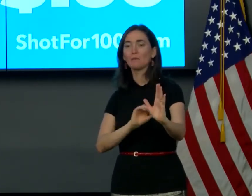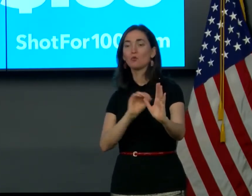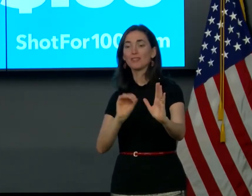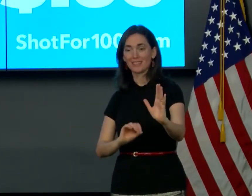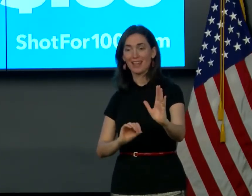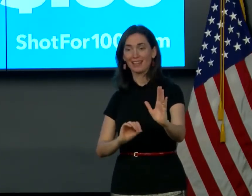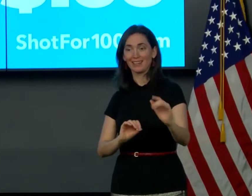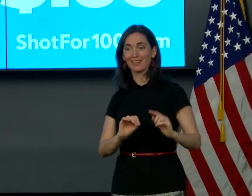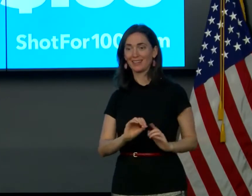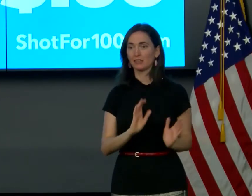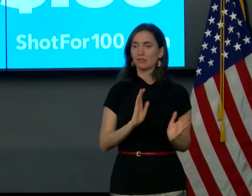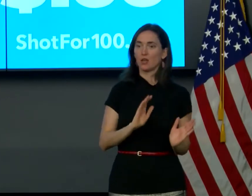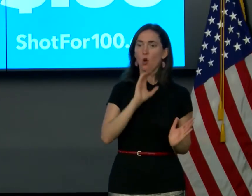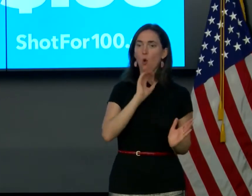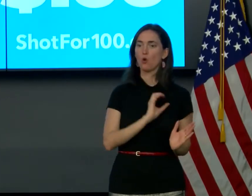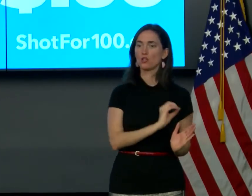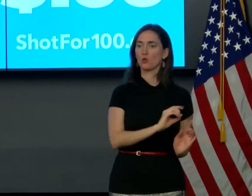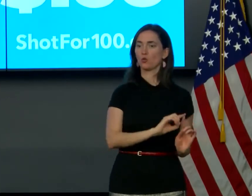0 to 17.